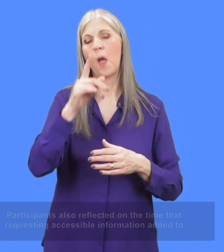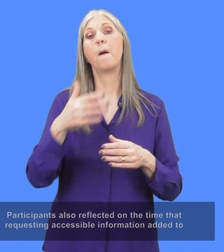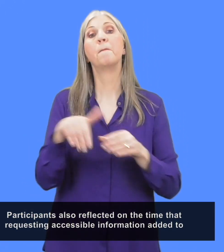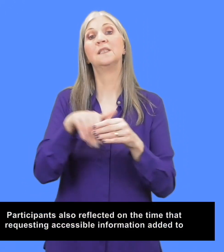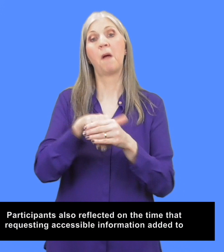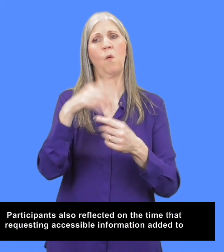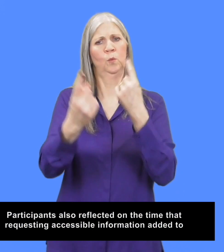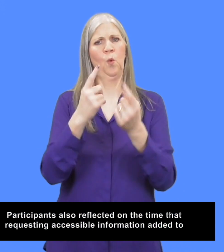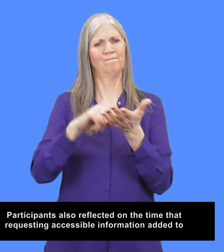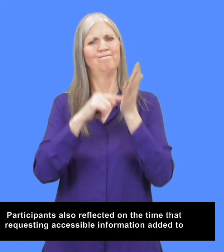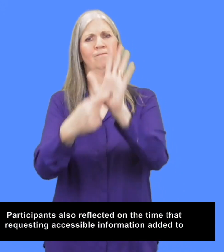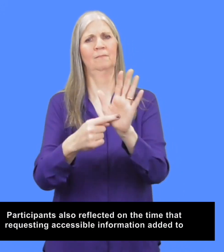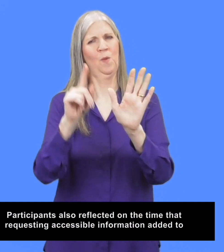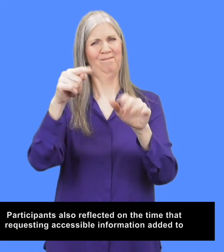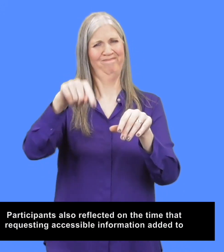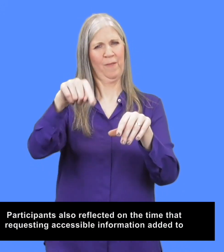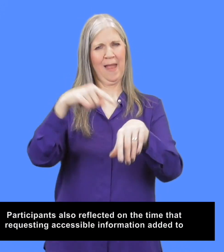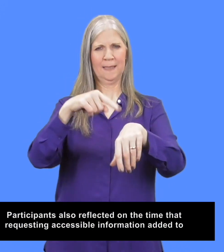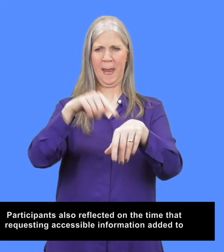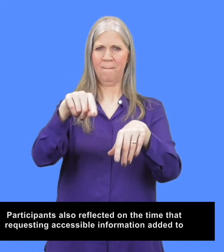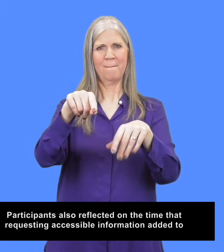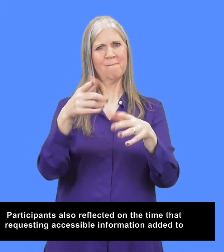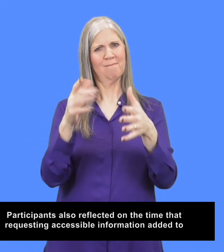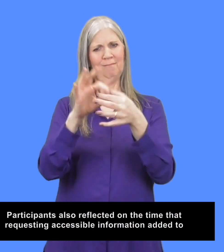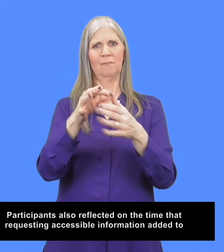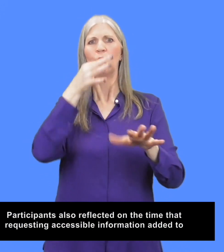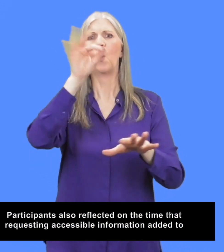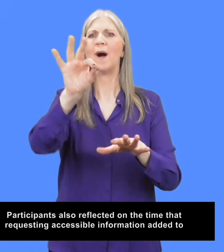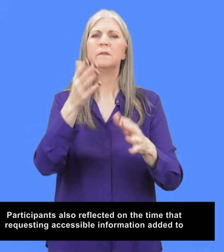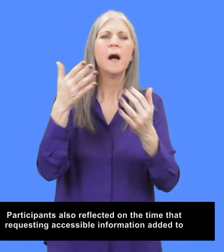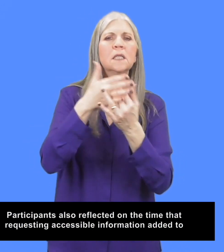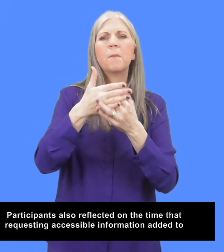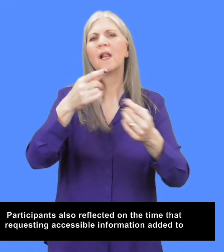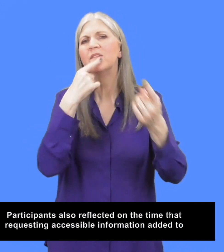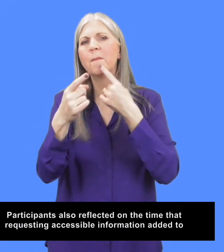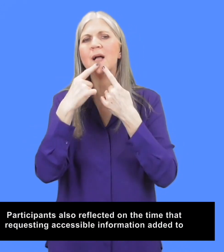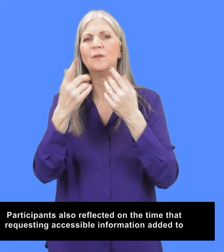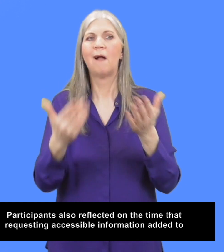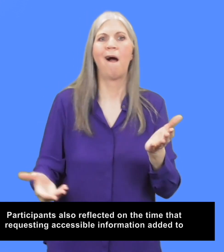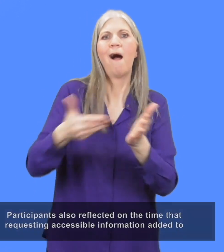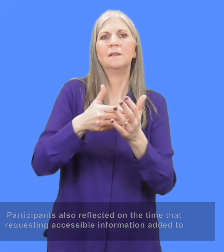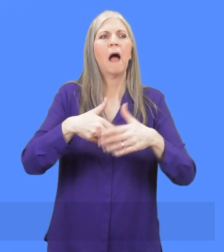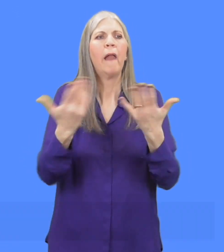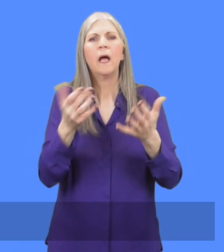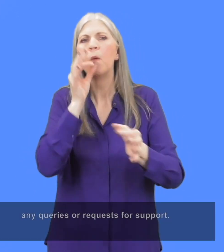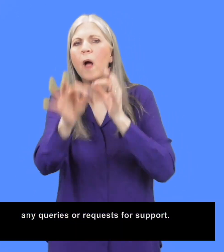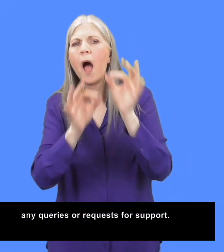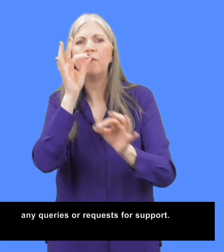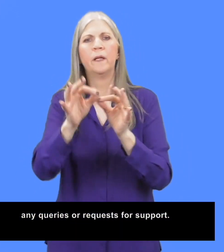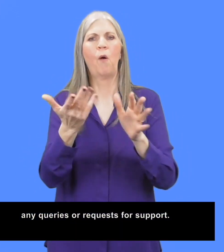Participants also reflected on the time that requesting accessible information added to any queries or requests for